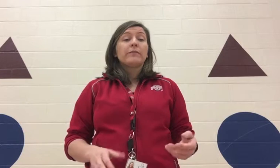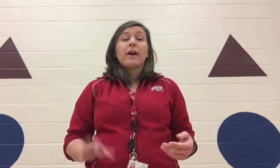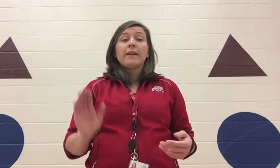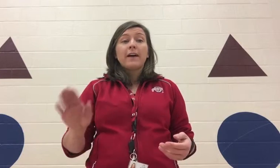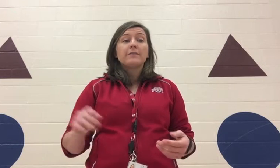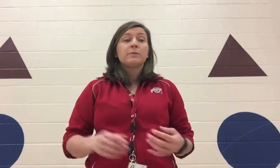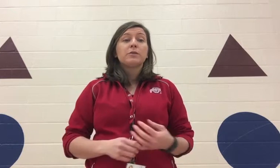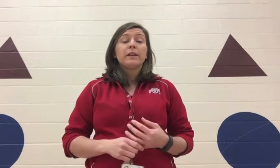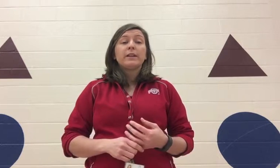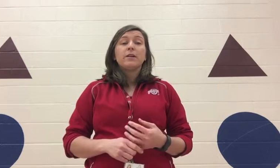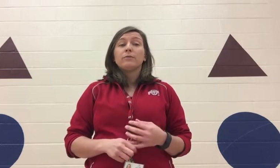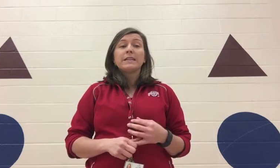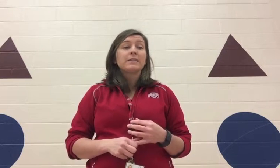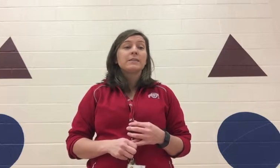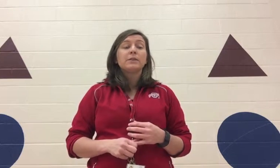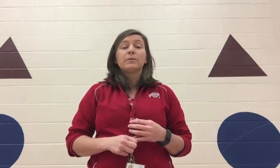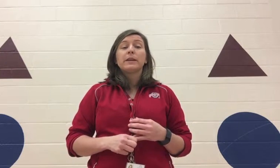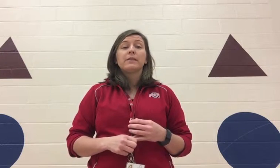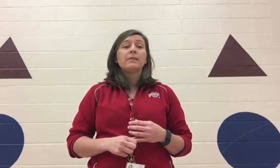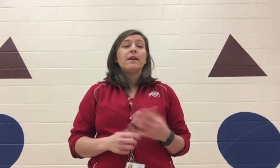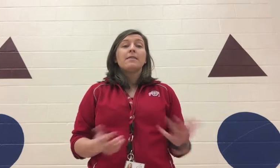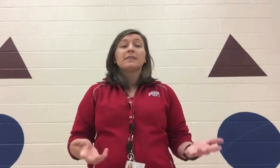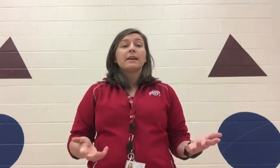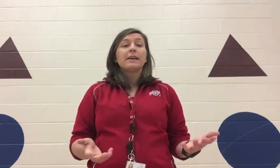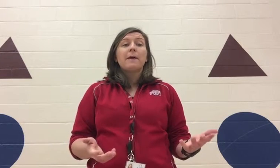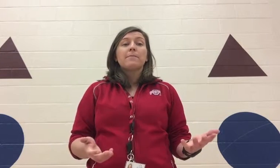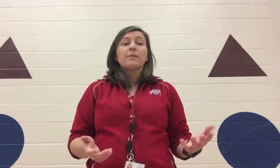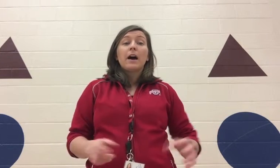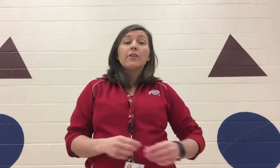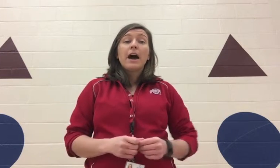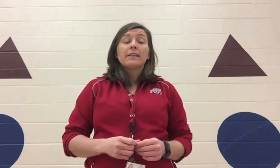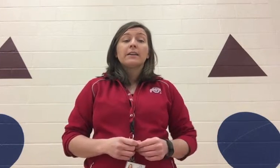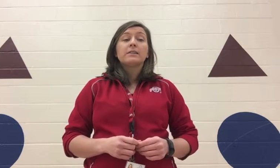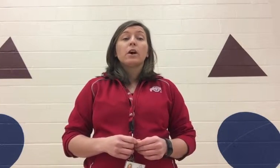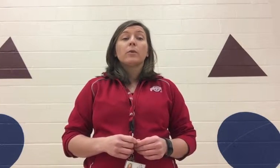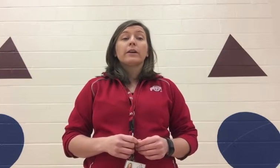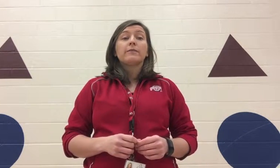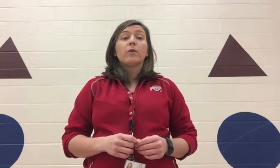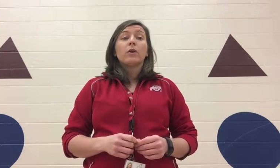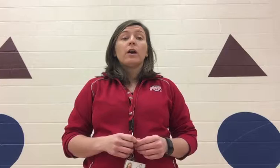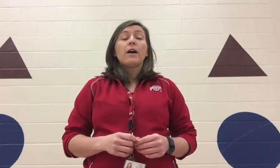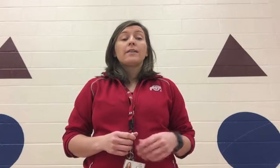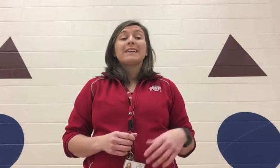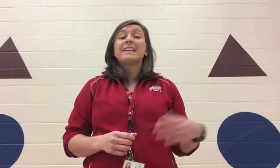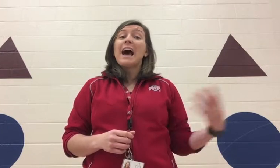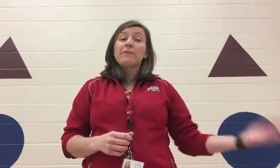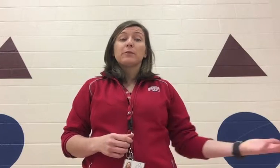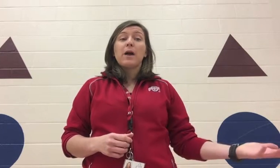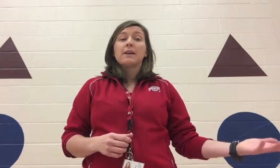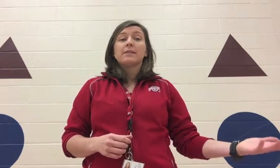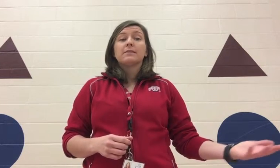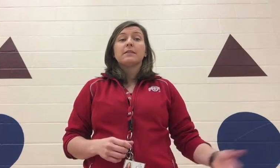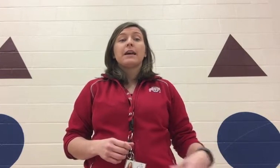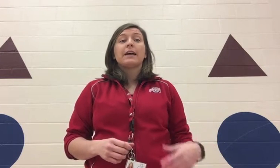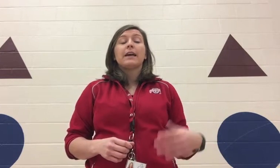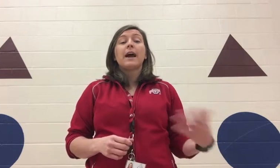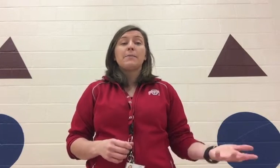for high fives in between, races in between, things like that. Other athletes are working for things after practice, like an iPad